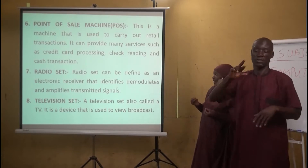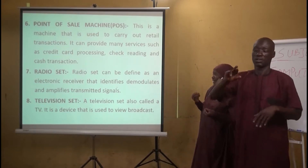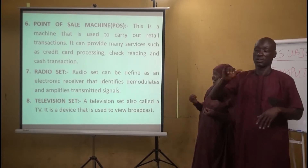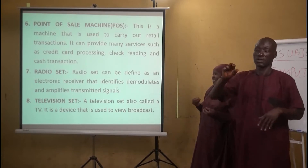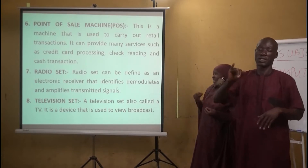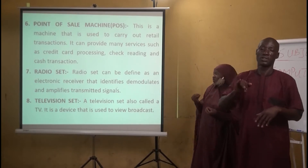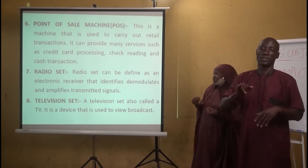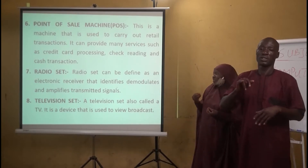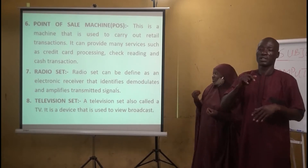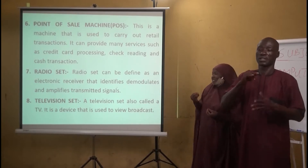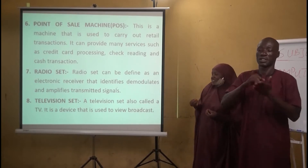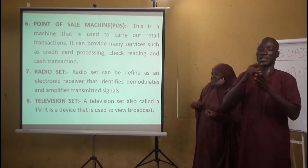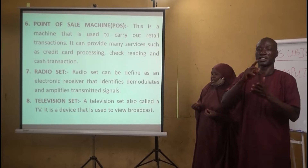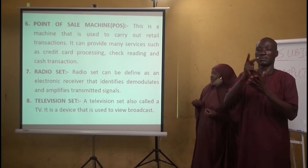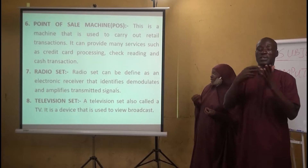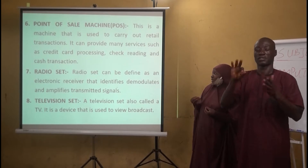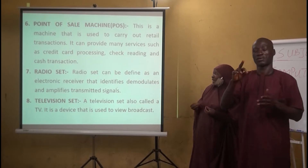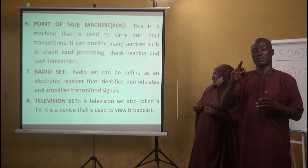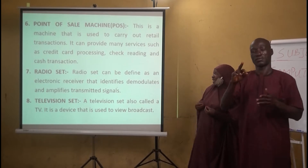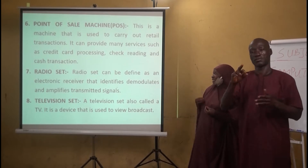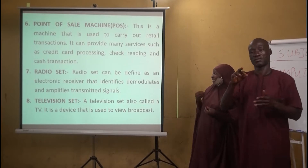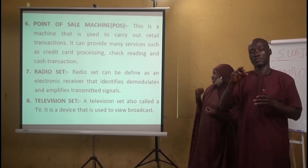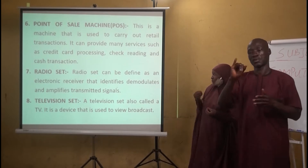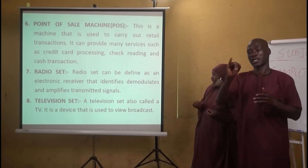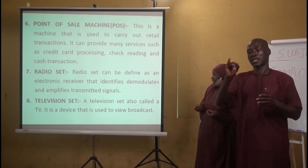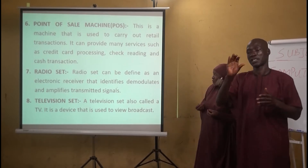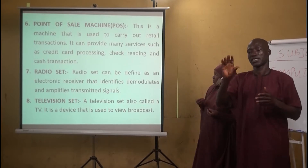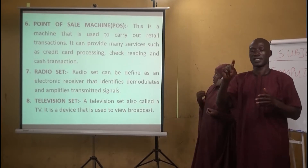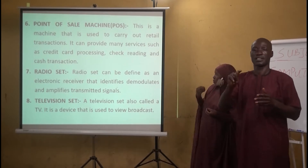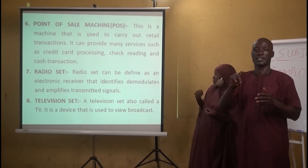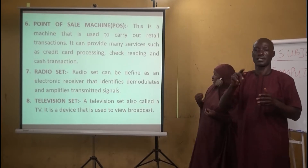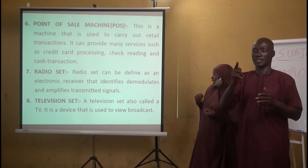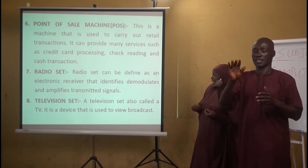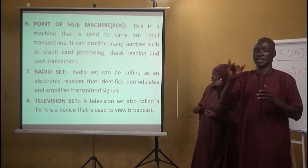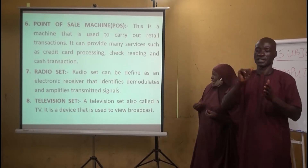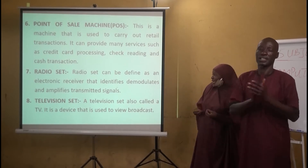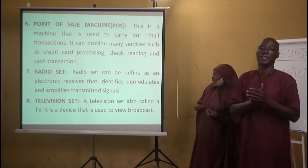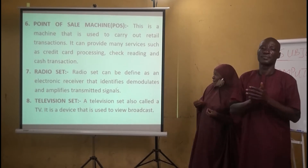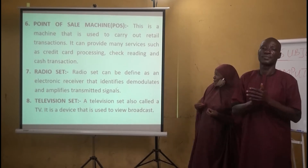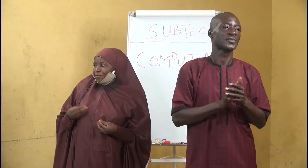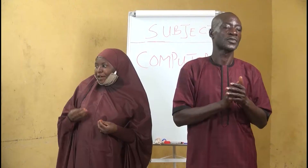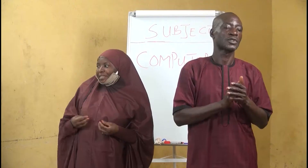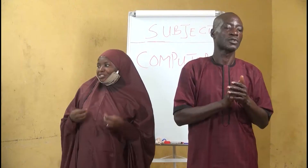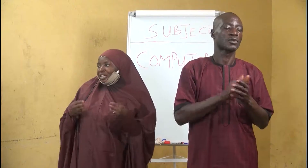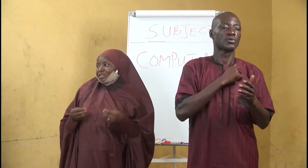as the electronic receiver that identifies, modulates, and amplifies